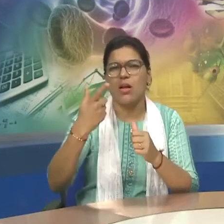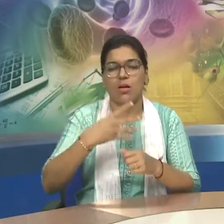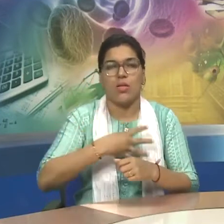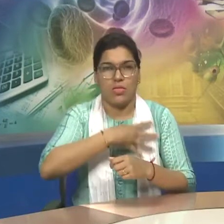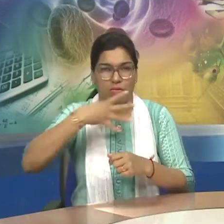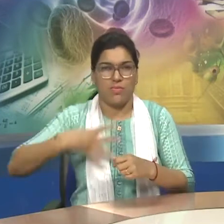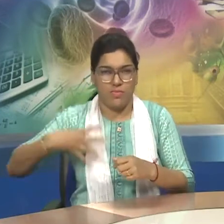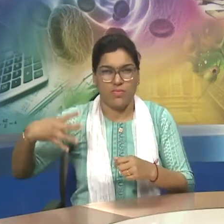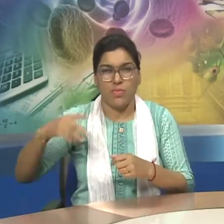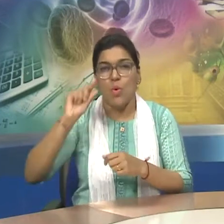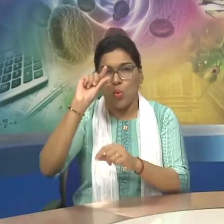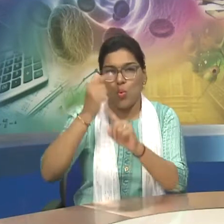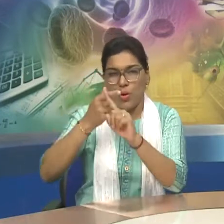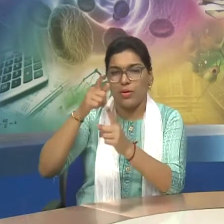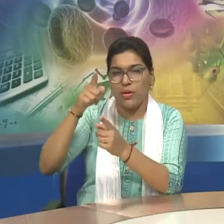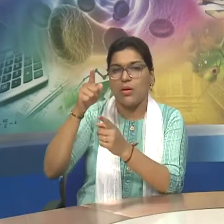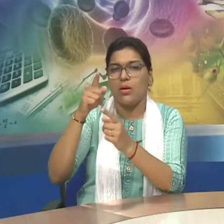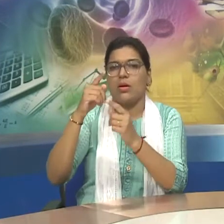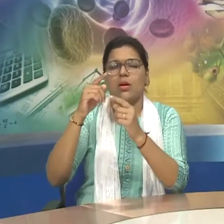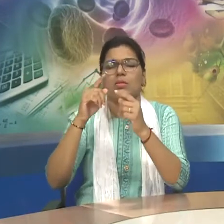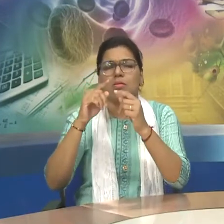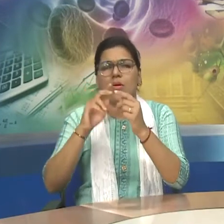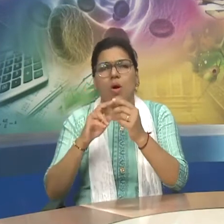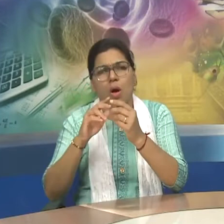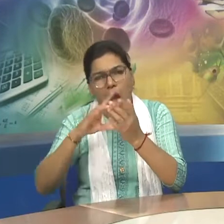The equally hazardous